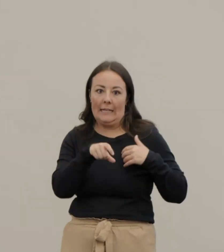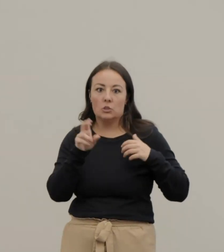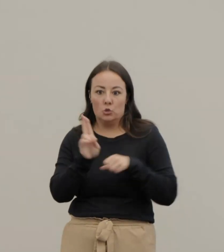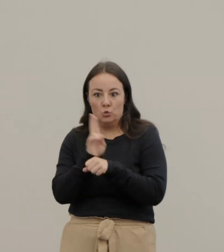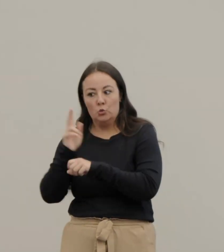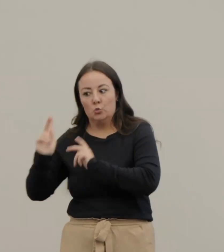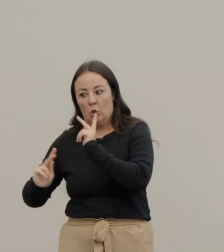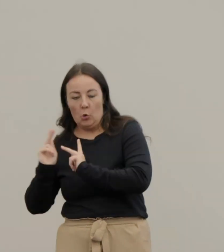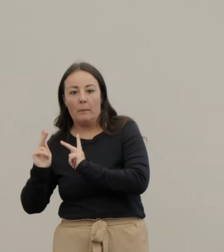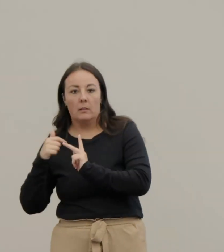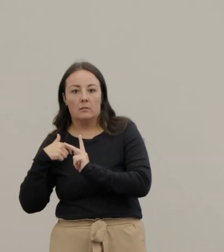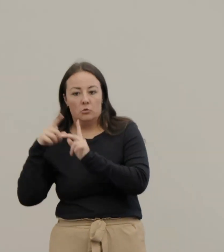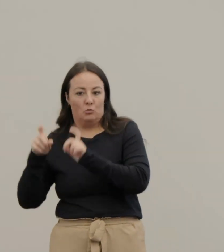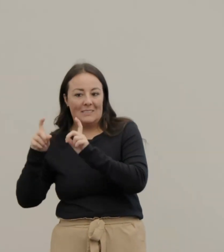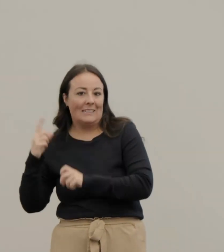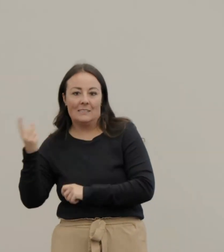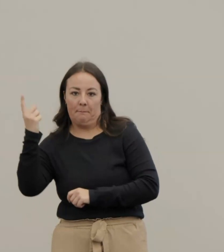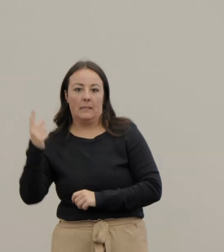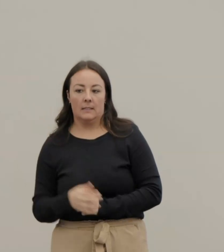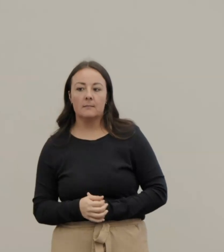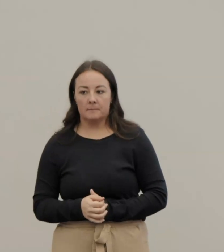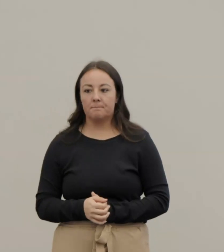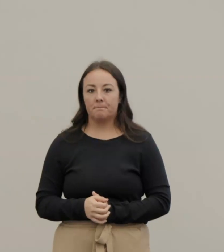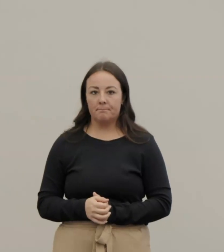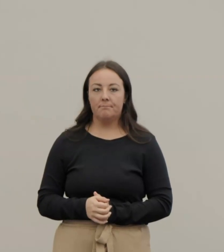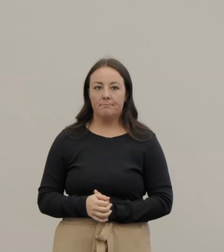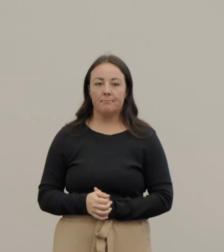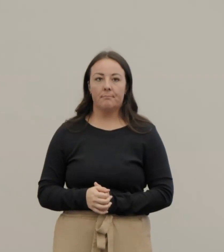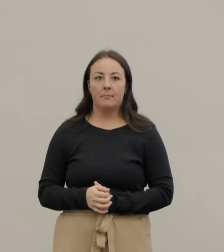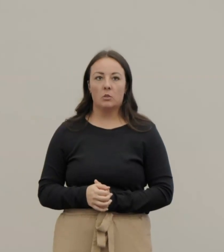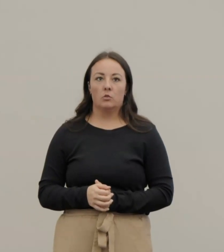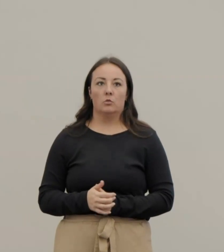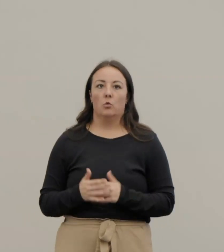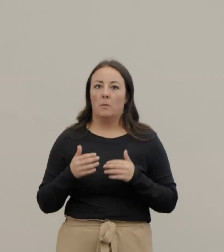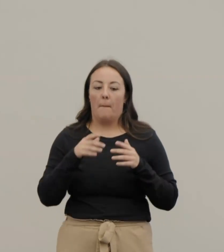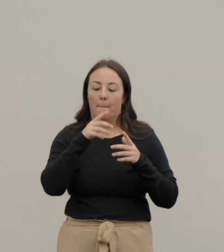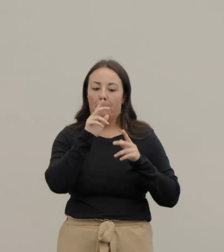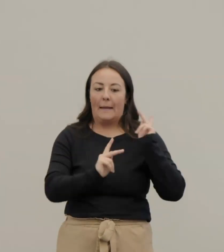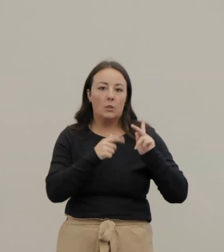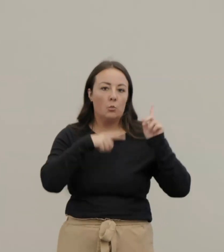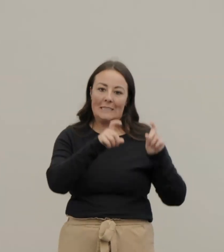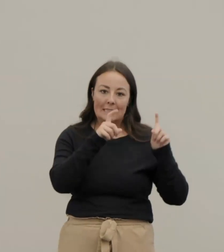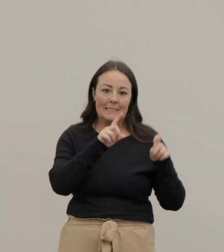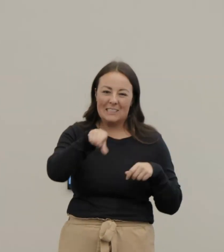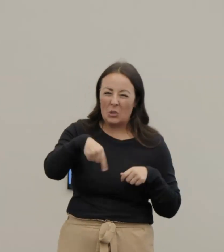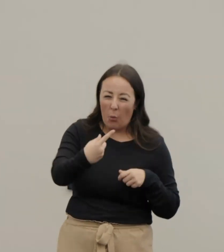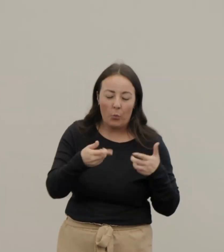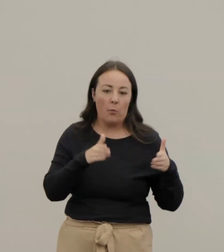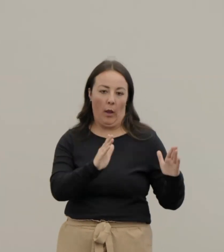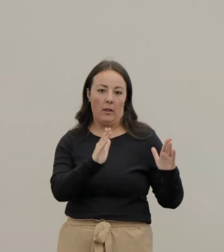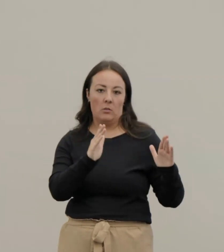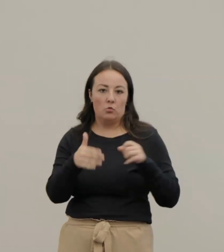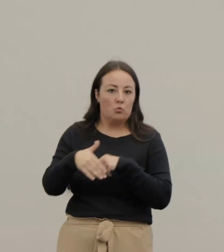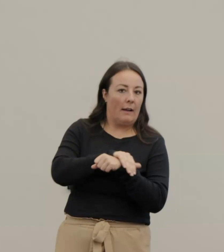right? So manual testing for that deep dive. Manual testing is the only way to cover 100% of the WCAG success